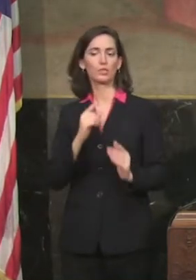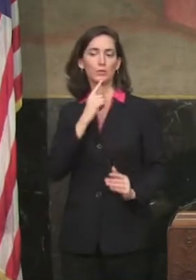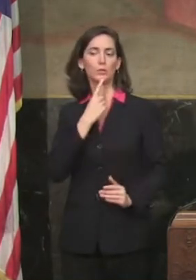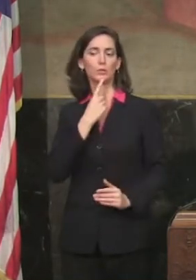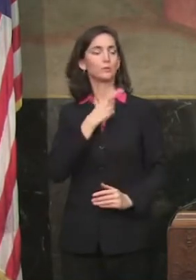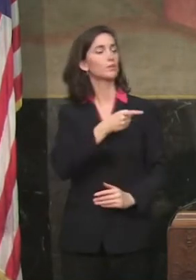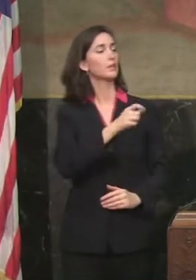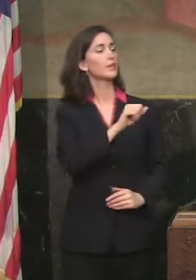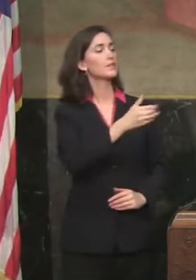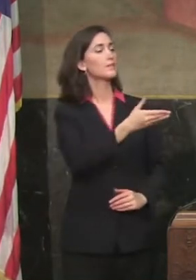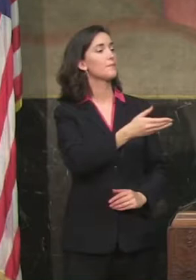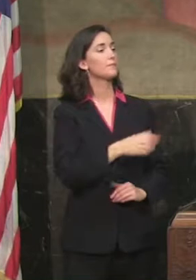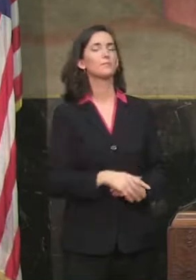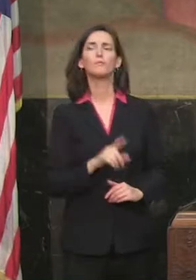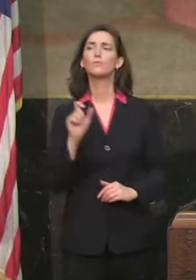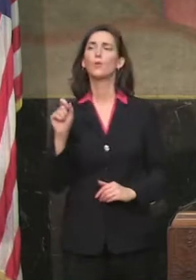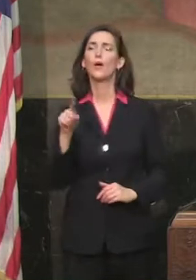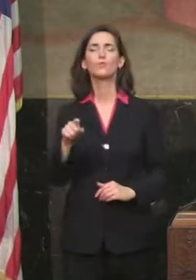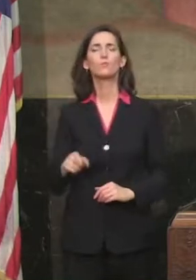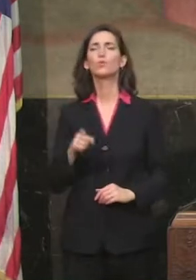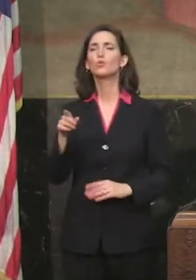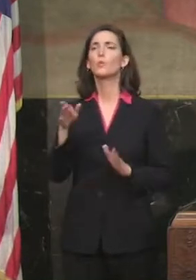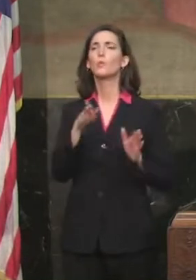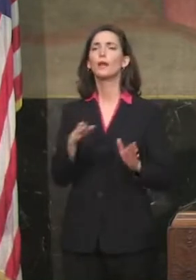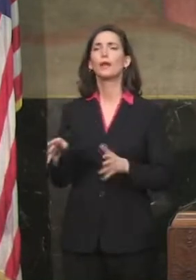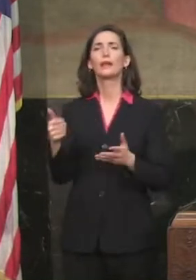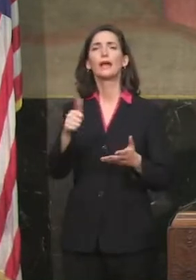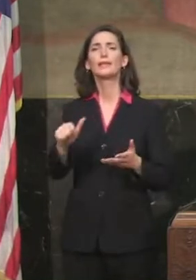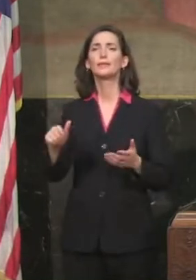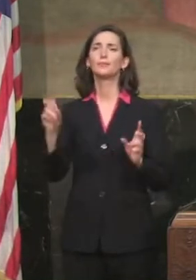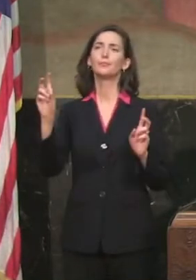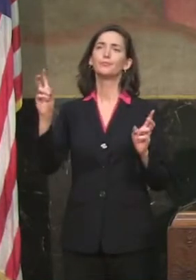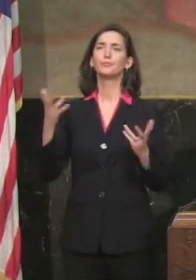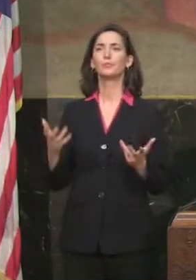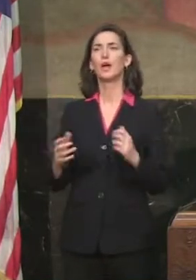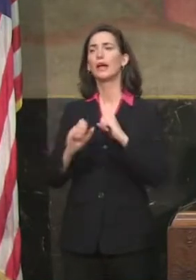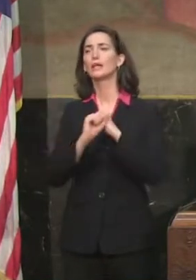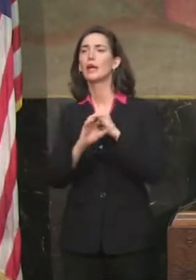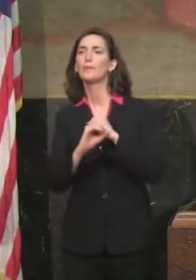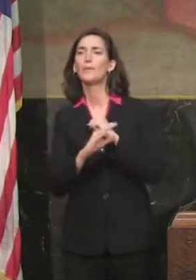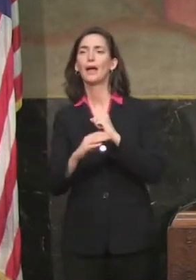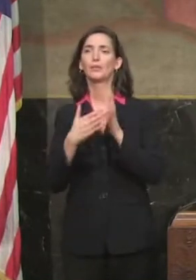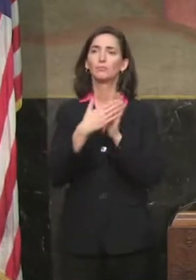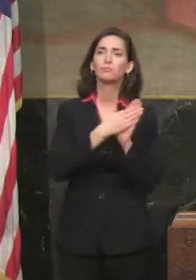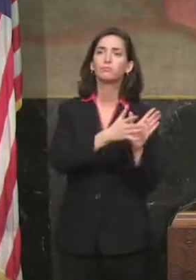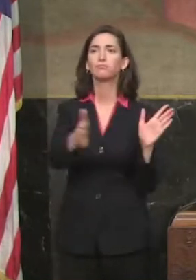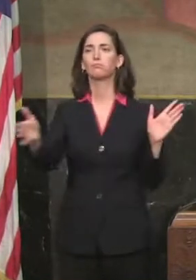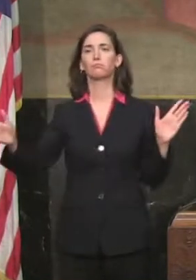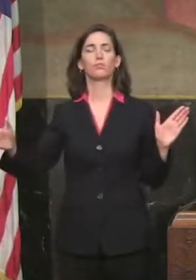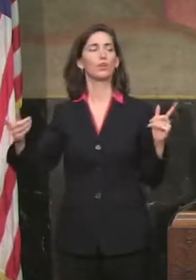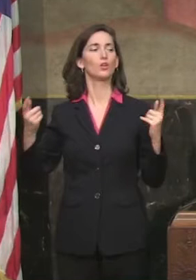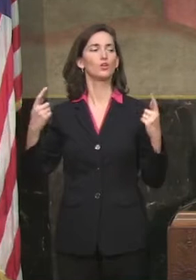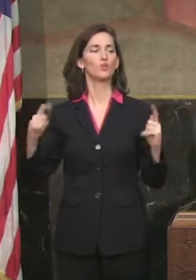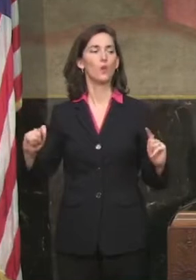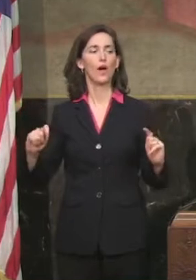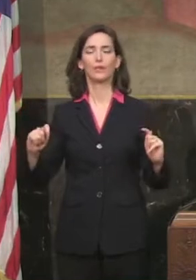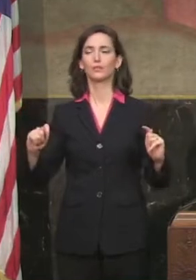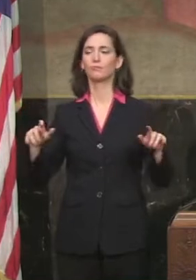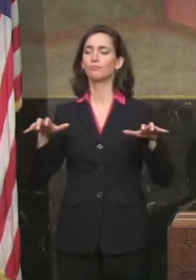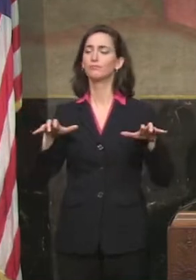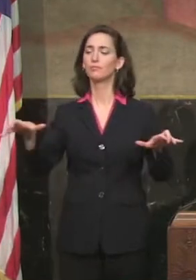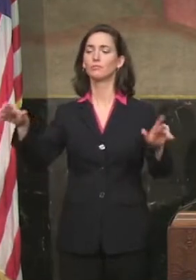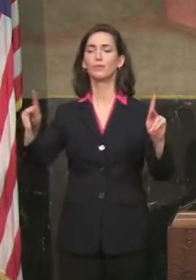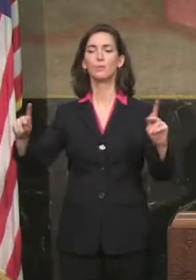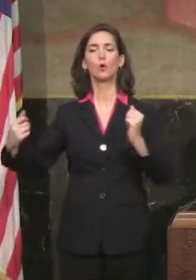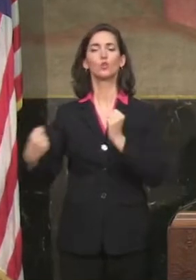do any sort of kind of campaigning on a larger scale to try to build public support behind